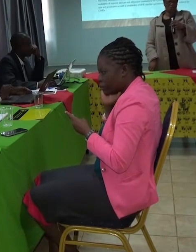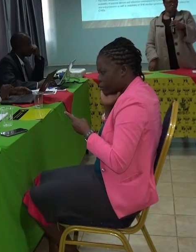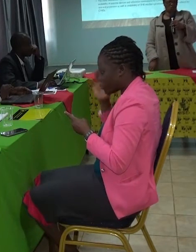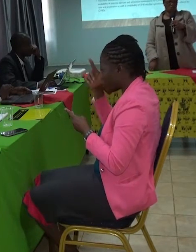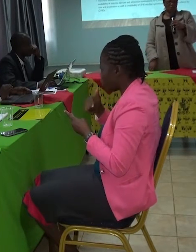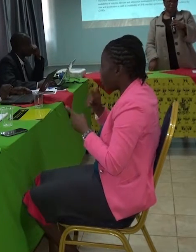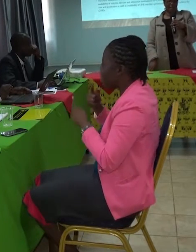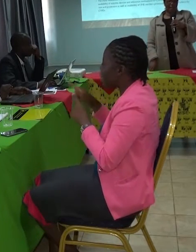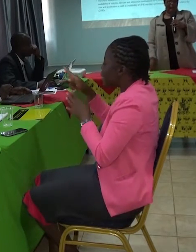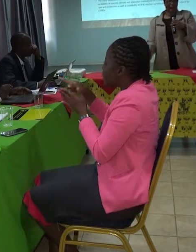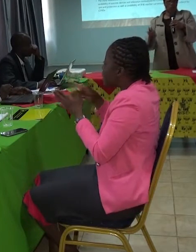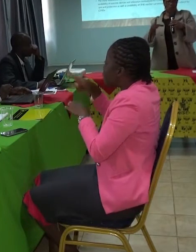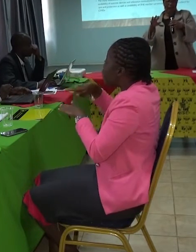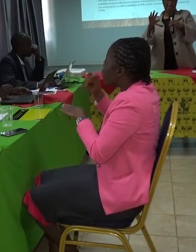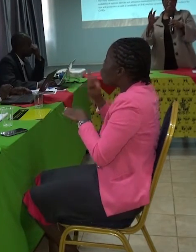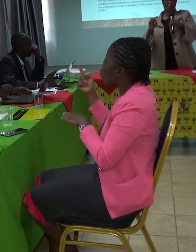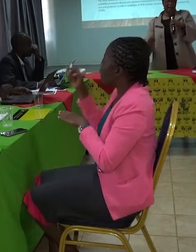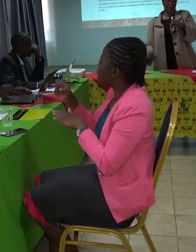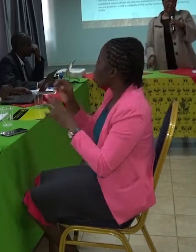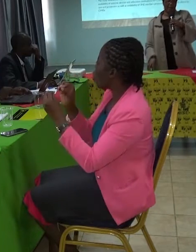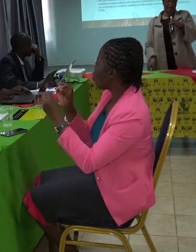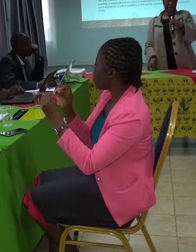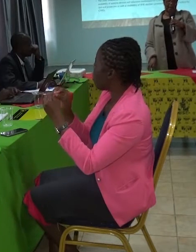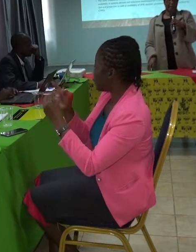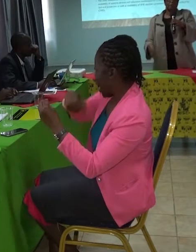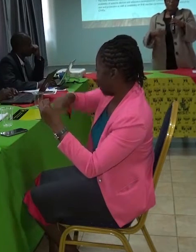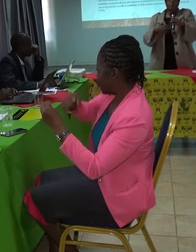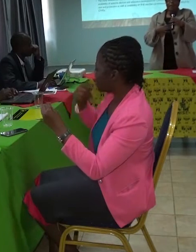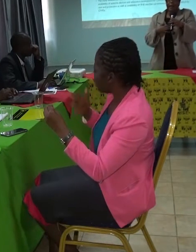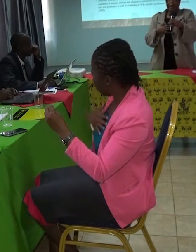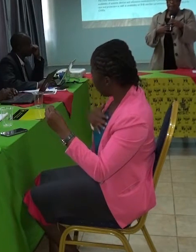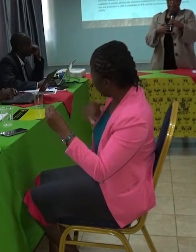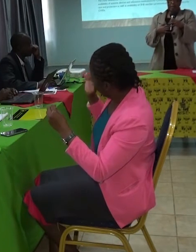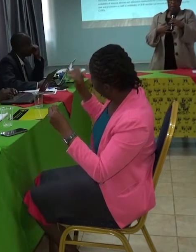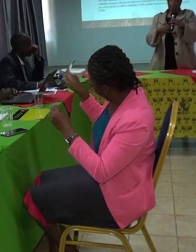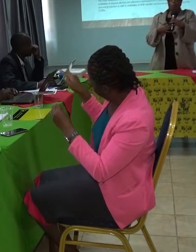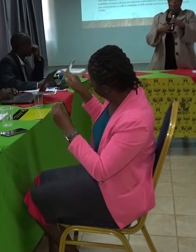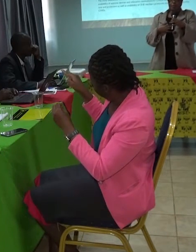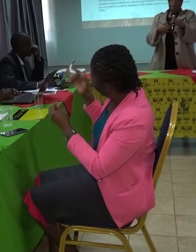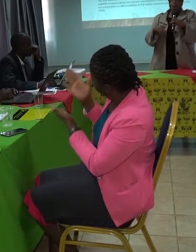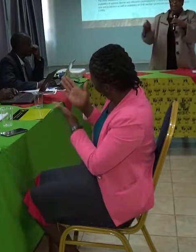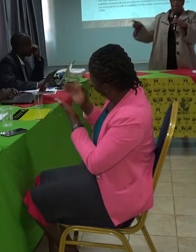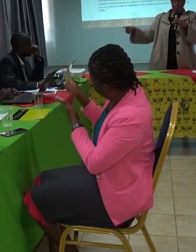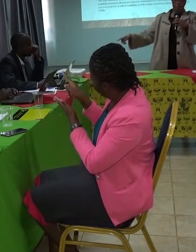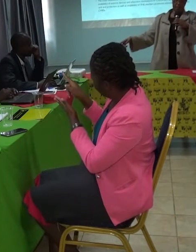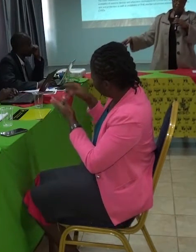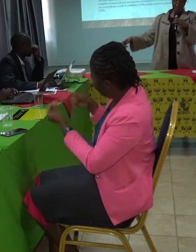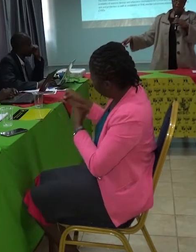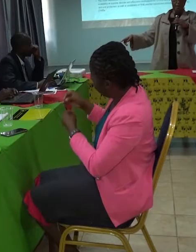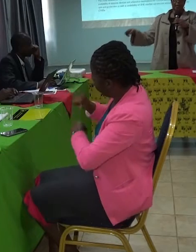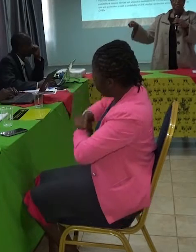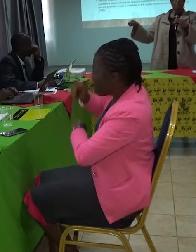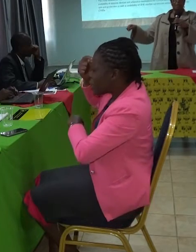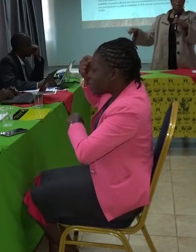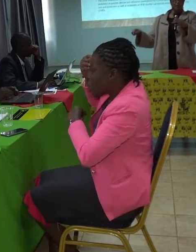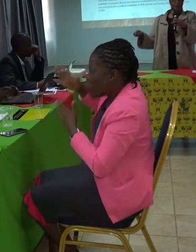really don't know. I'll check when I go back. It really scared me because those are children.